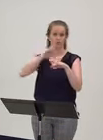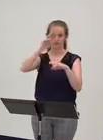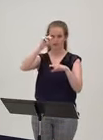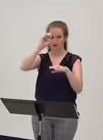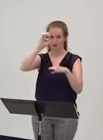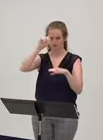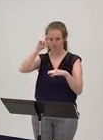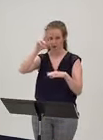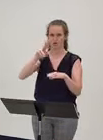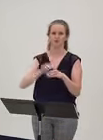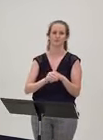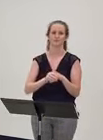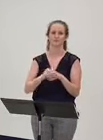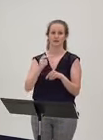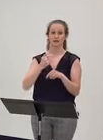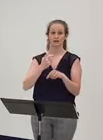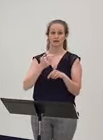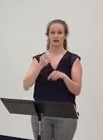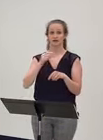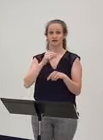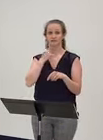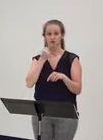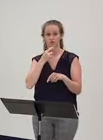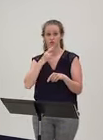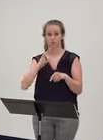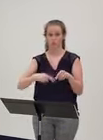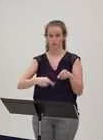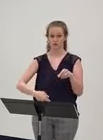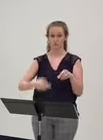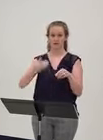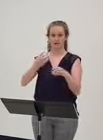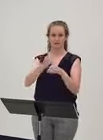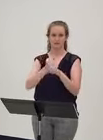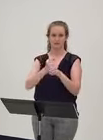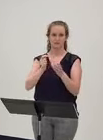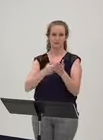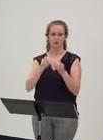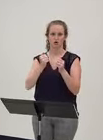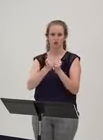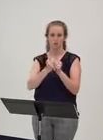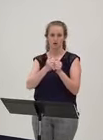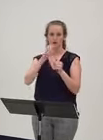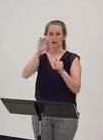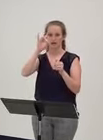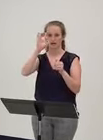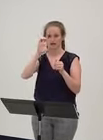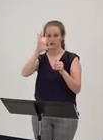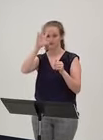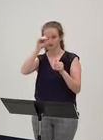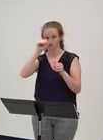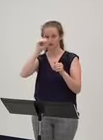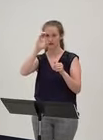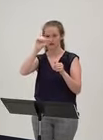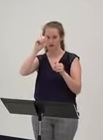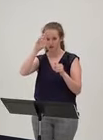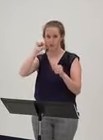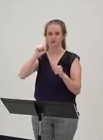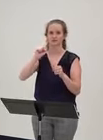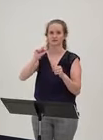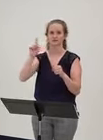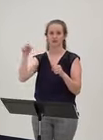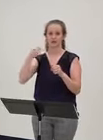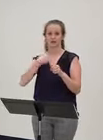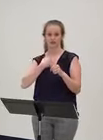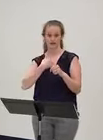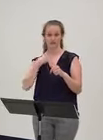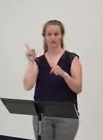small. And then I'd go and order, you know, the ribeye, 1,200 calories. The salad with French